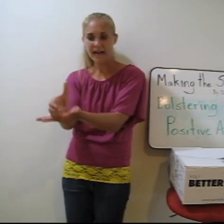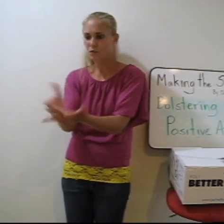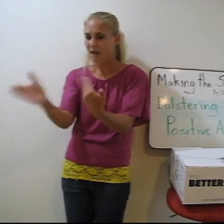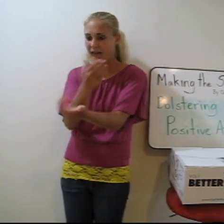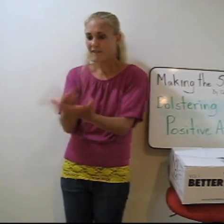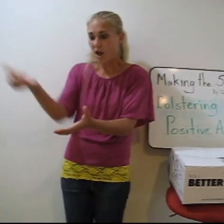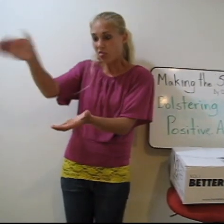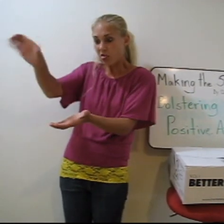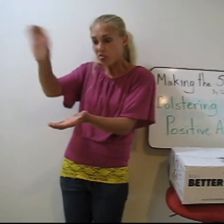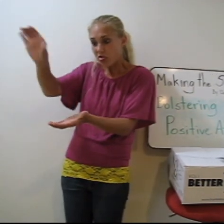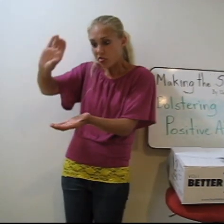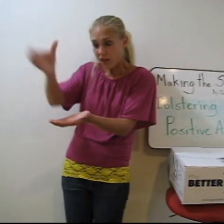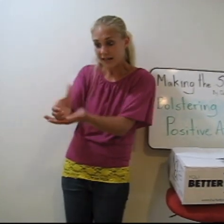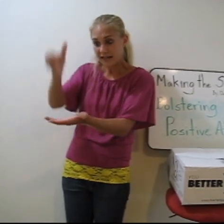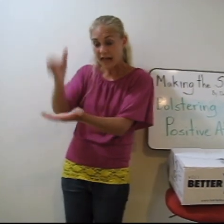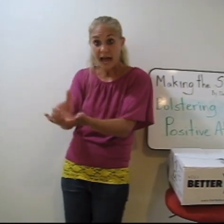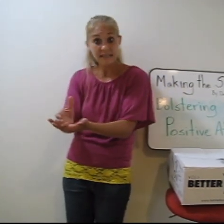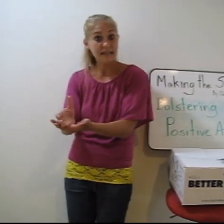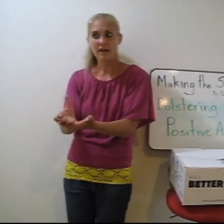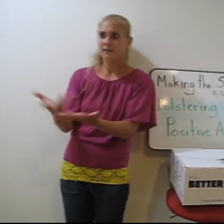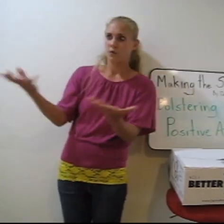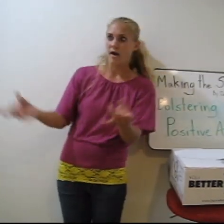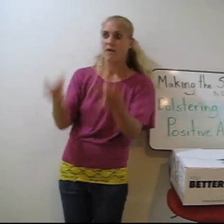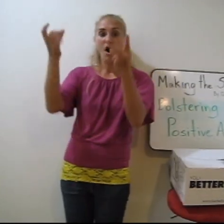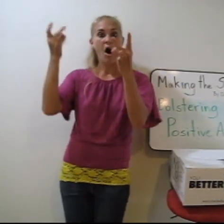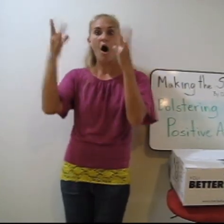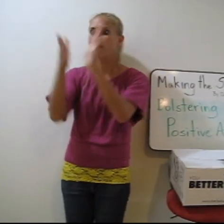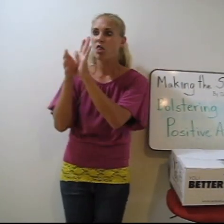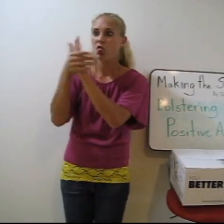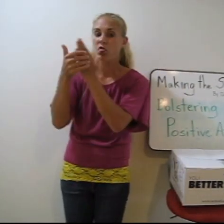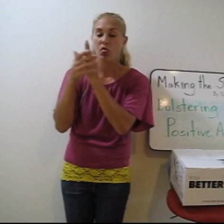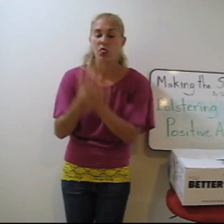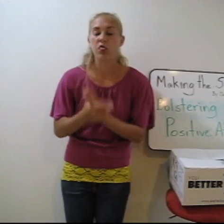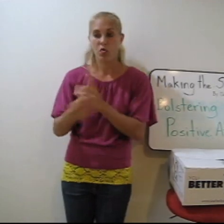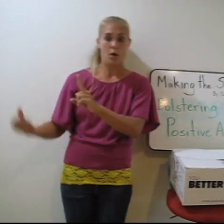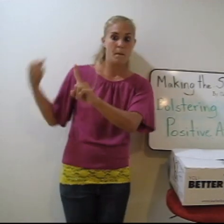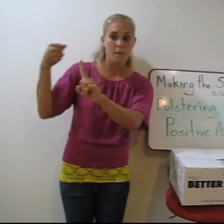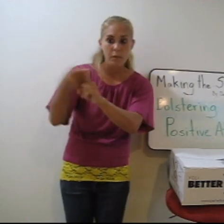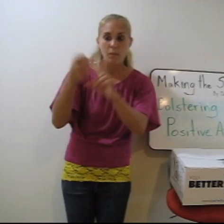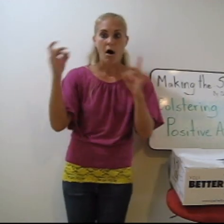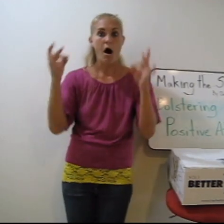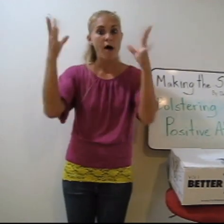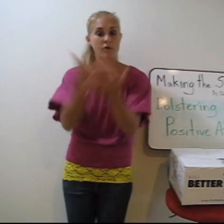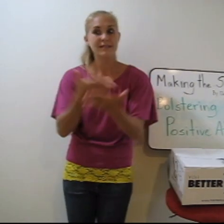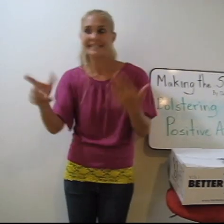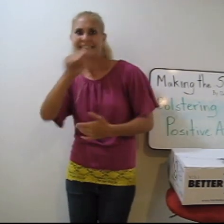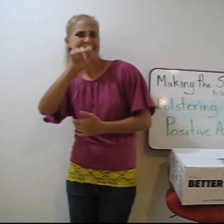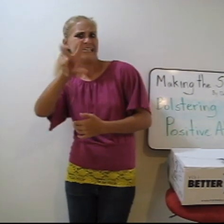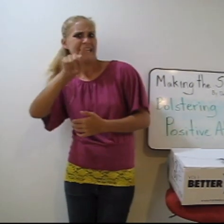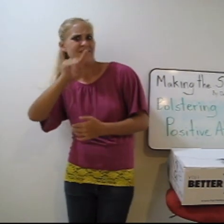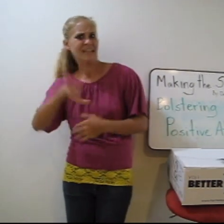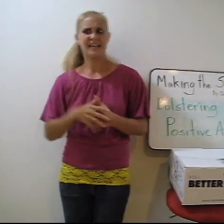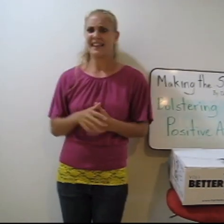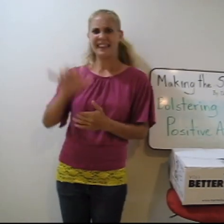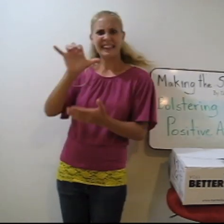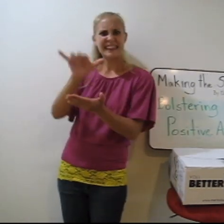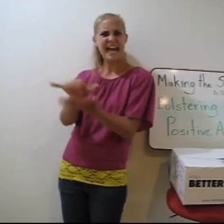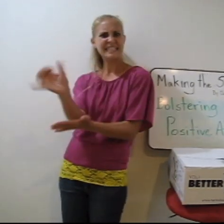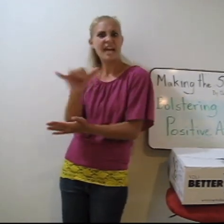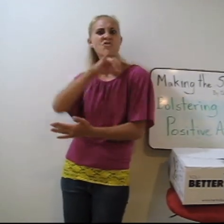it. You put in sensational news, salacious headlines, talk show rants, and you're pouring dirty water into your glass. If